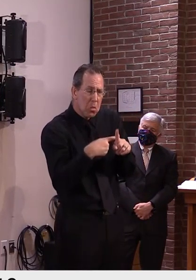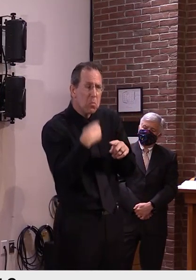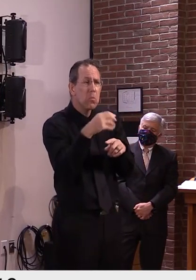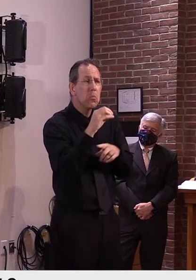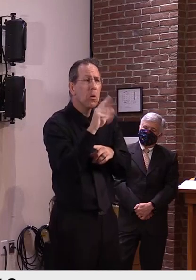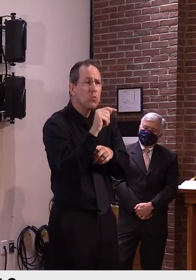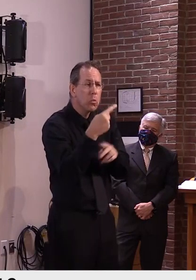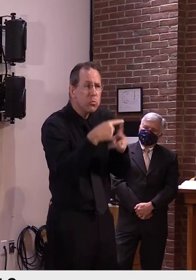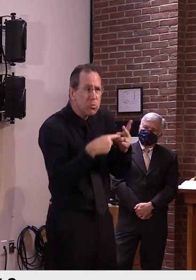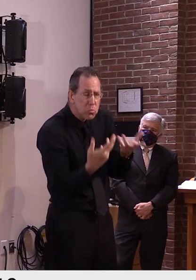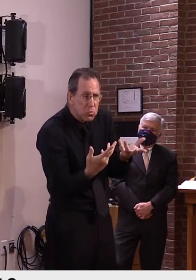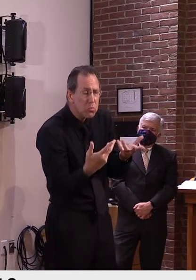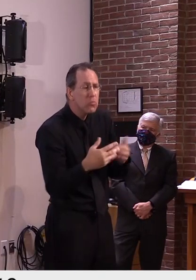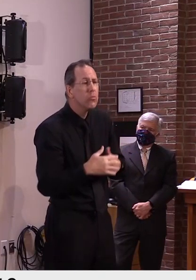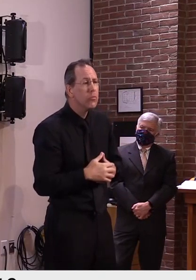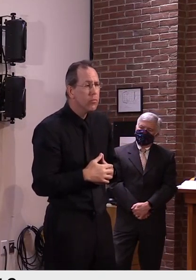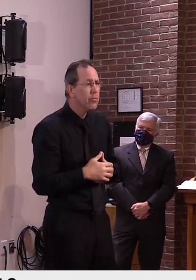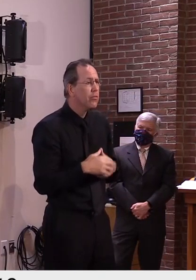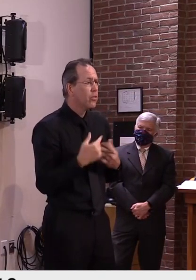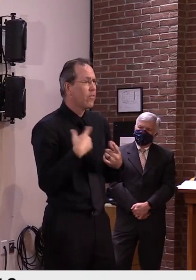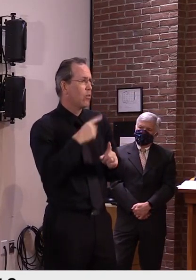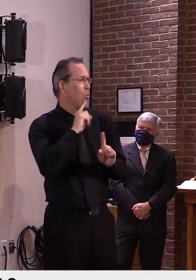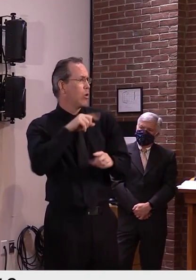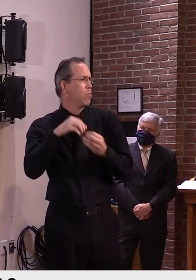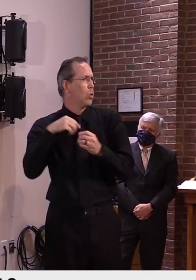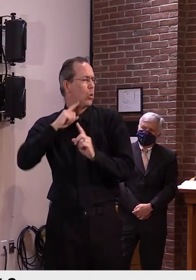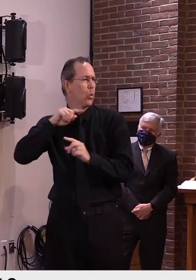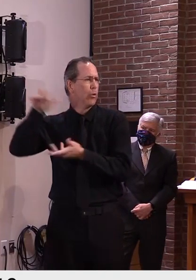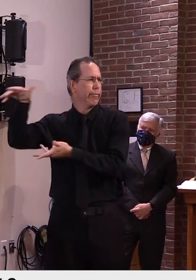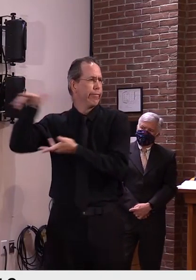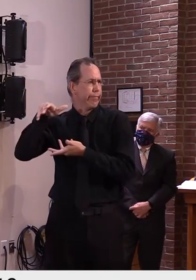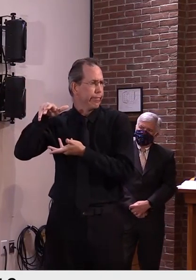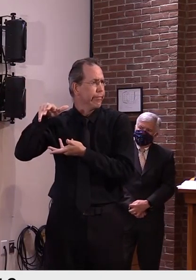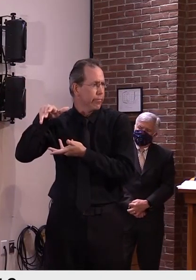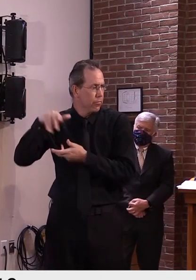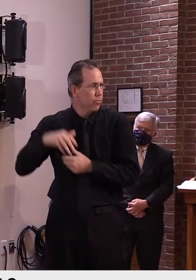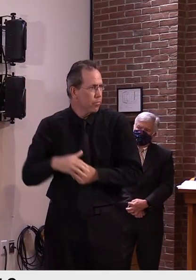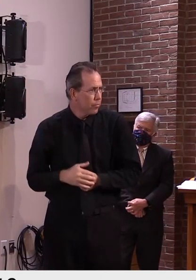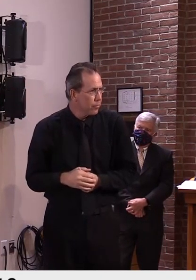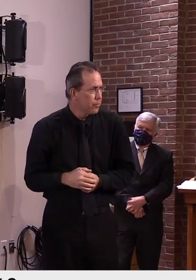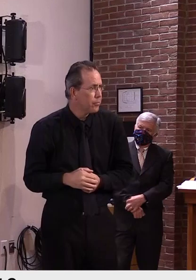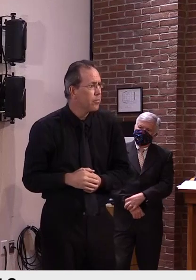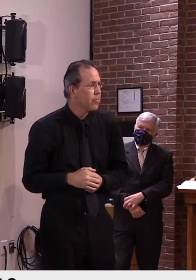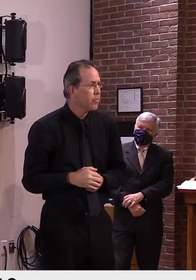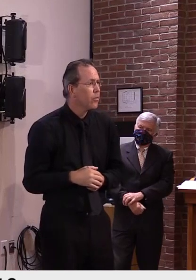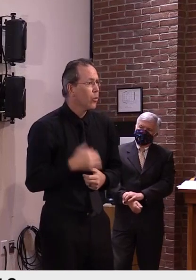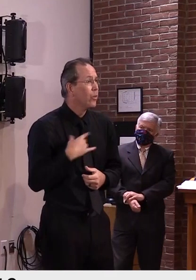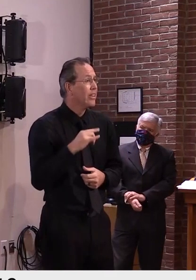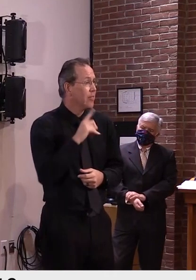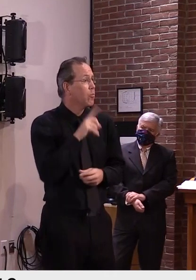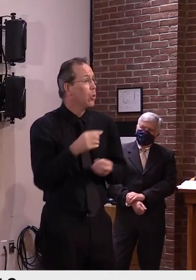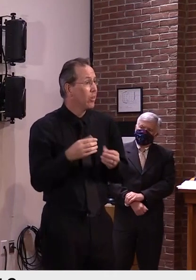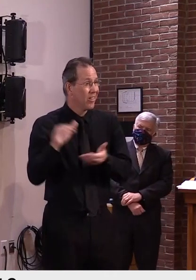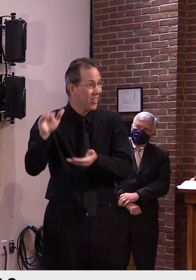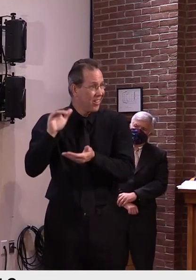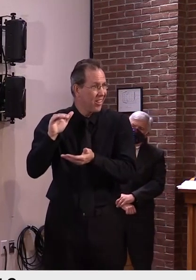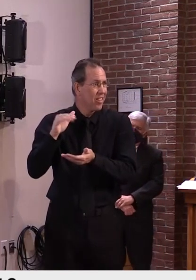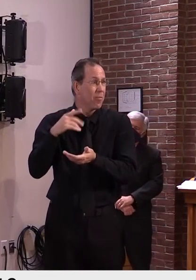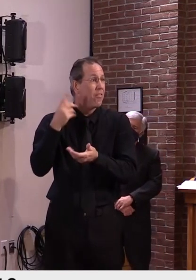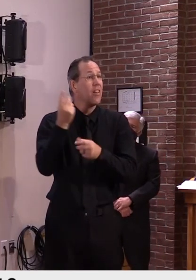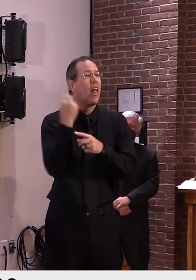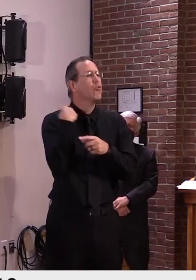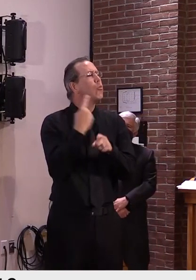everything is sort of already ordered. We have a percentage higher than previous years ordered, knowing that